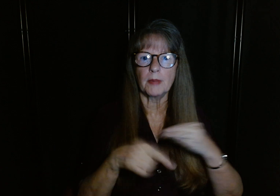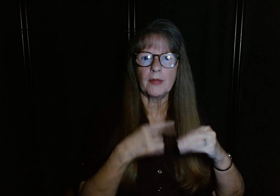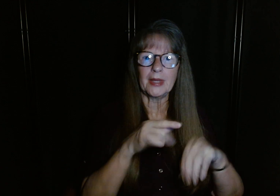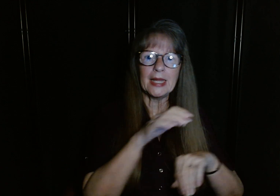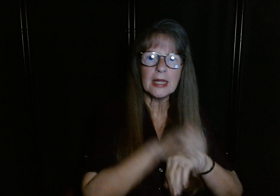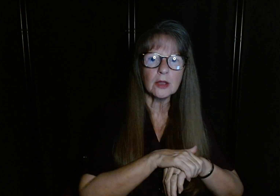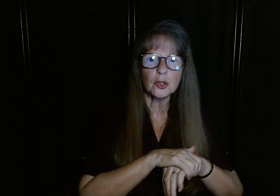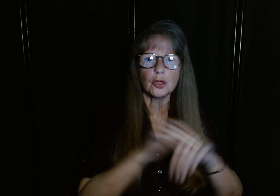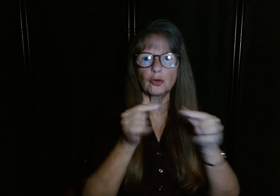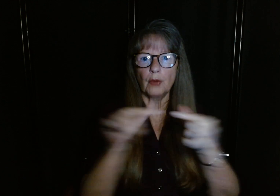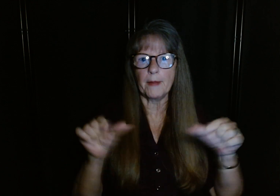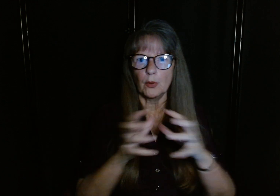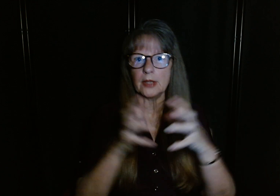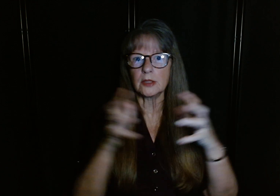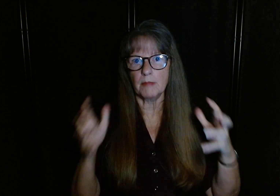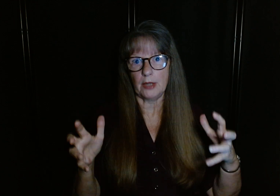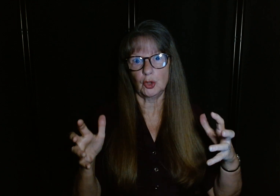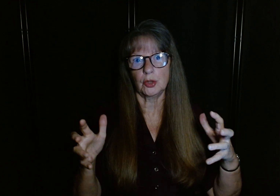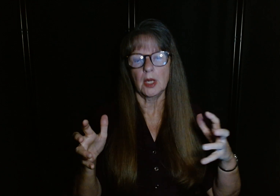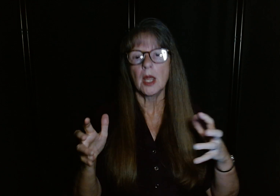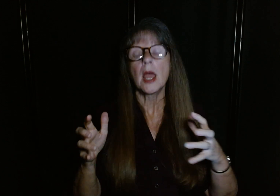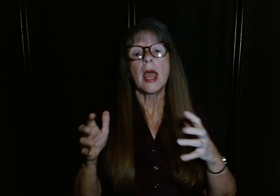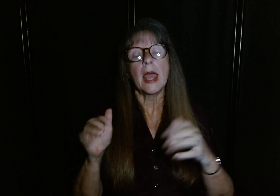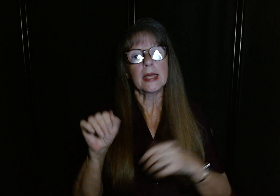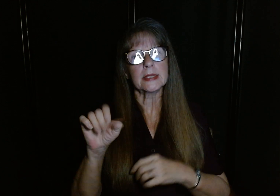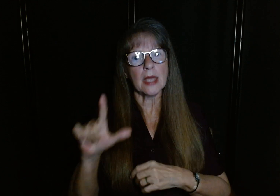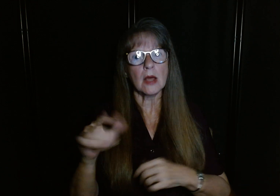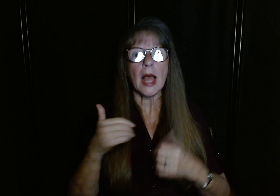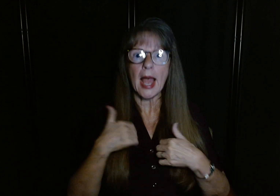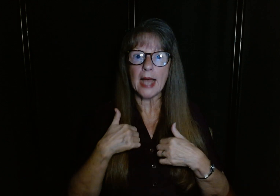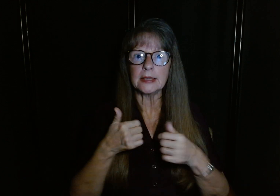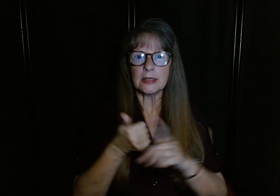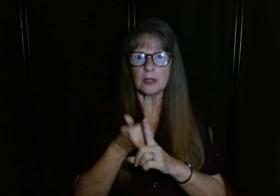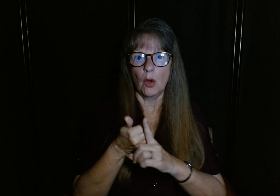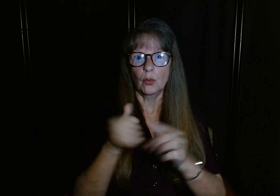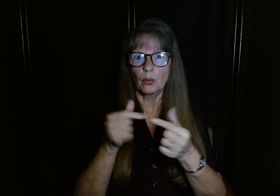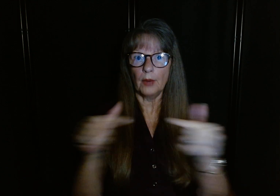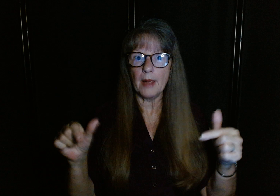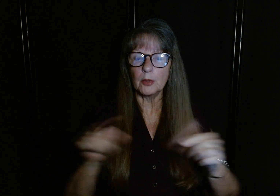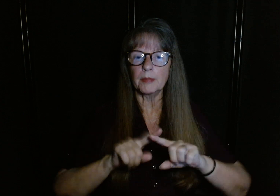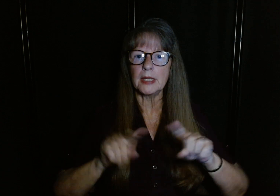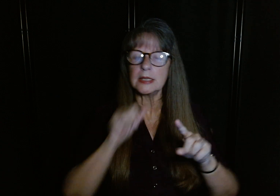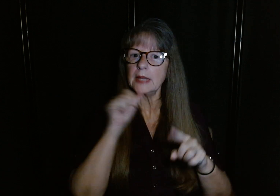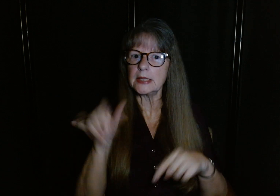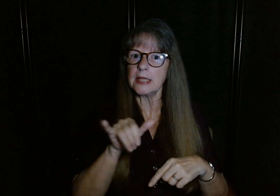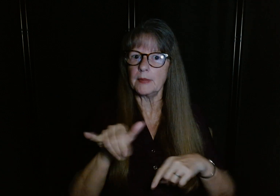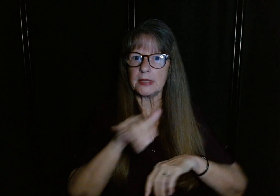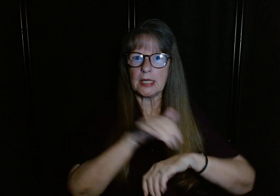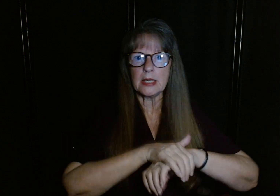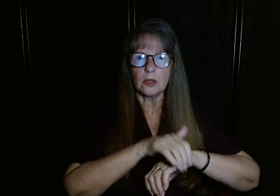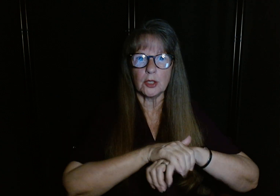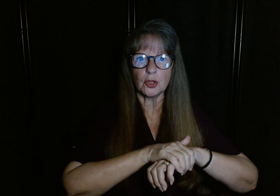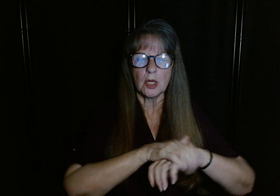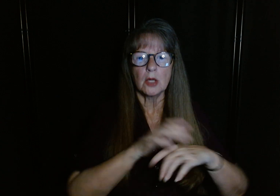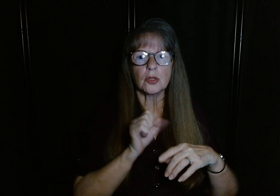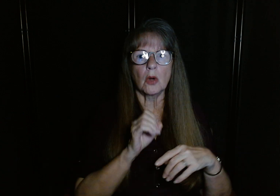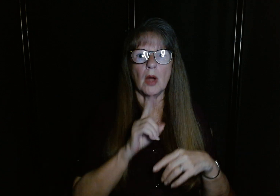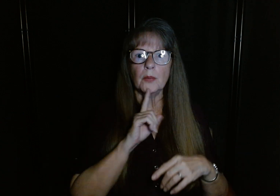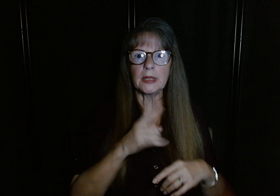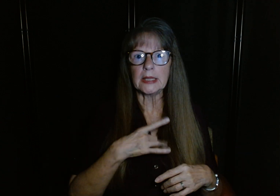the English grammar as much. ASL has its own grammar, but it's not the same as English. So I really like